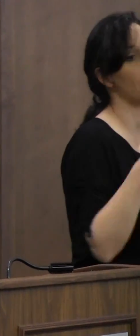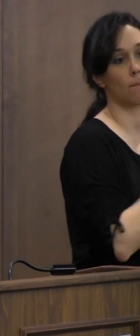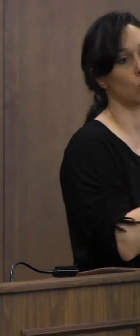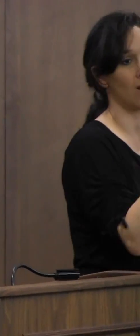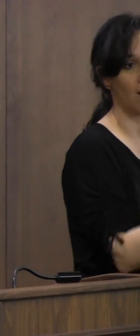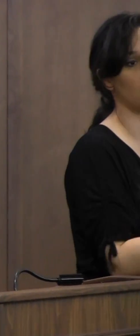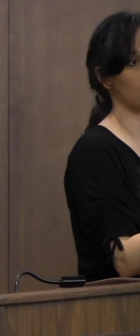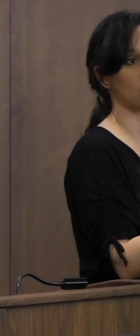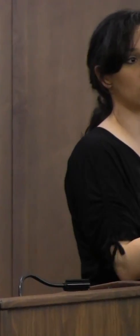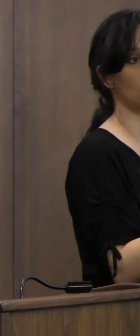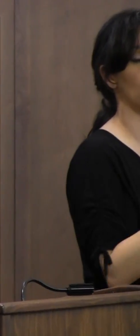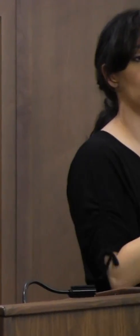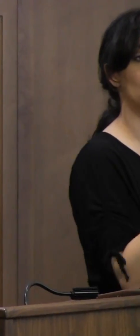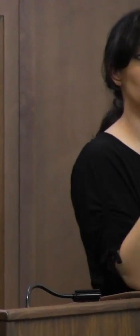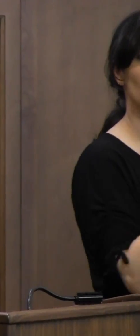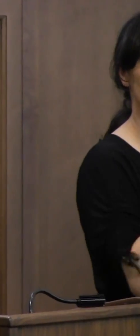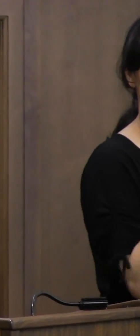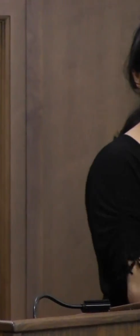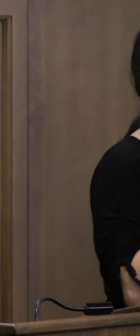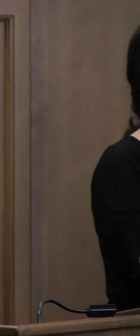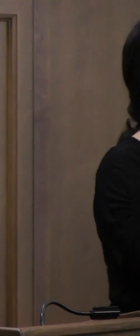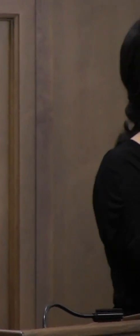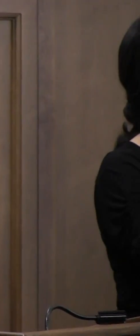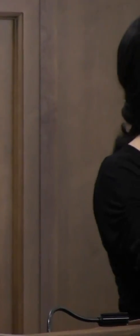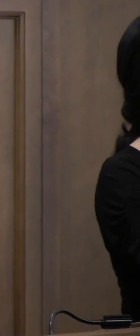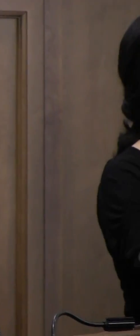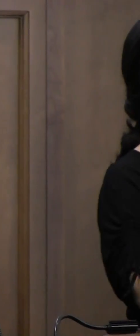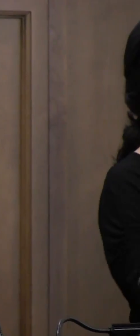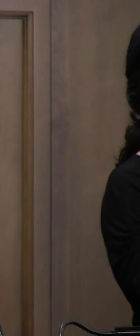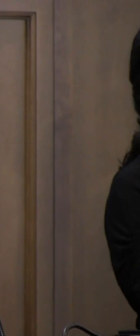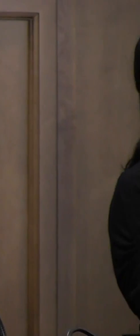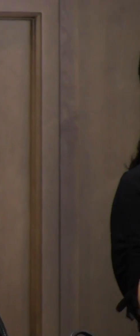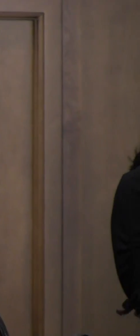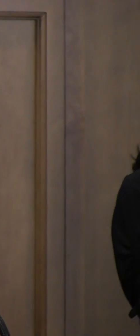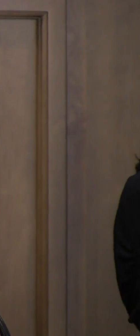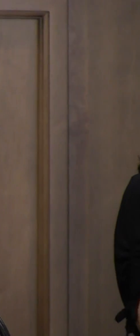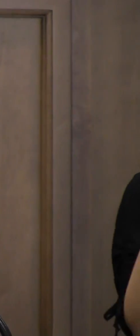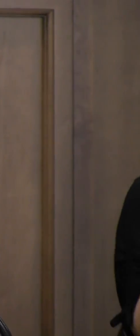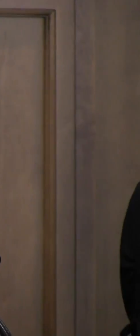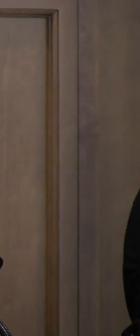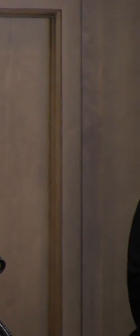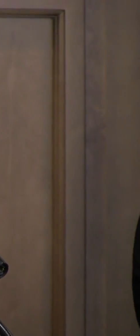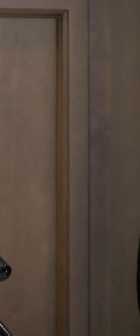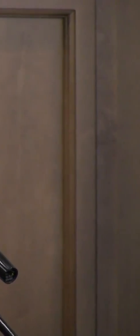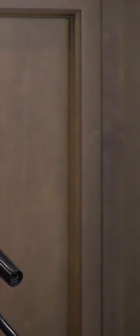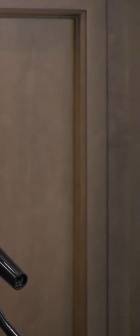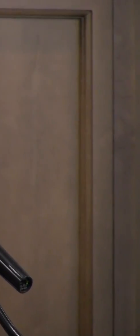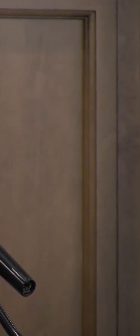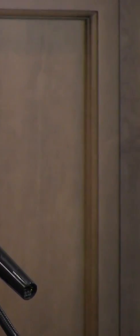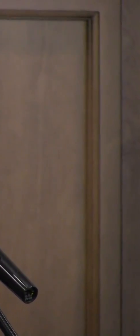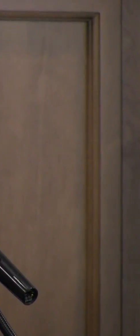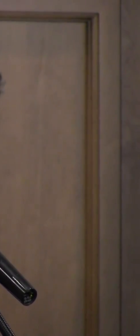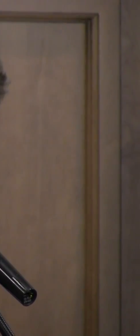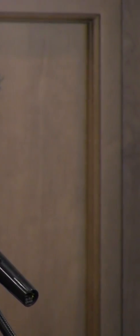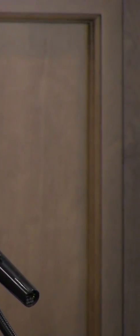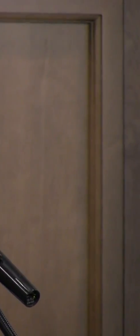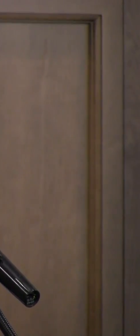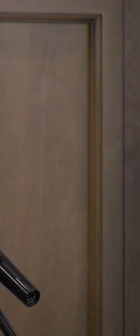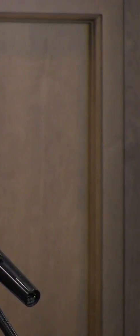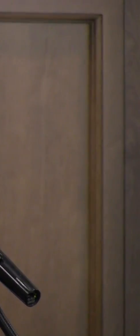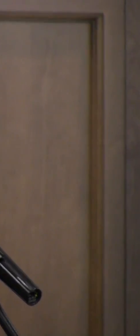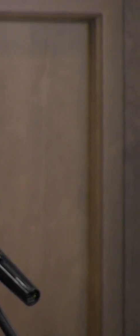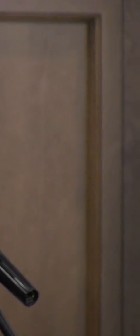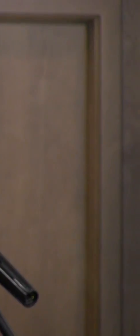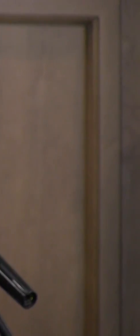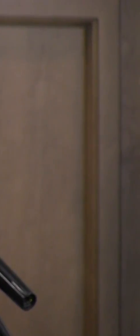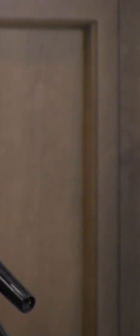violence. We've seen that in a cell on Robben Island, after years of isolation and imprisonment, Mandela was able to find